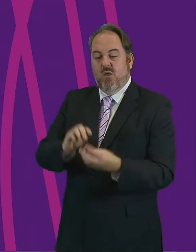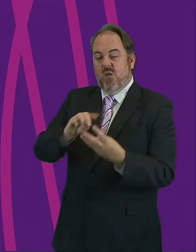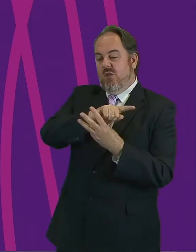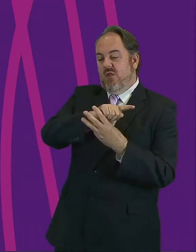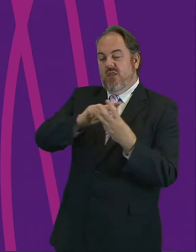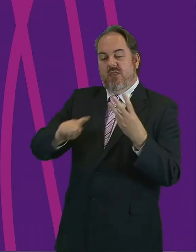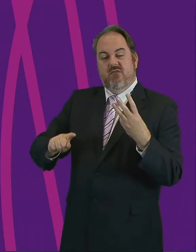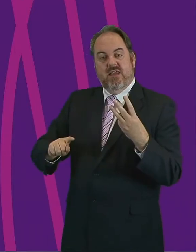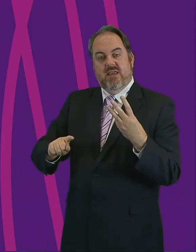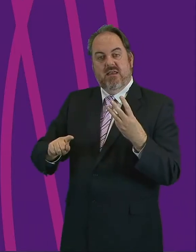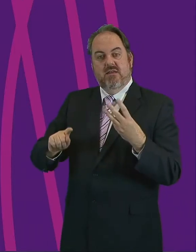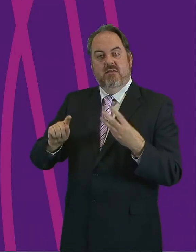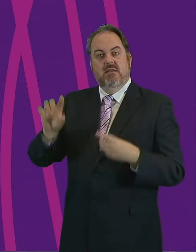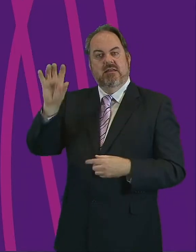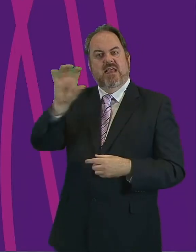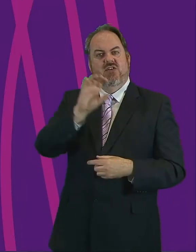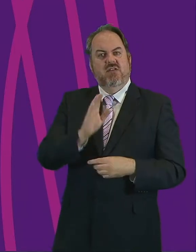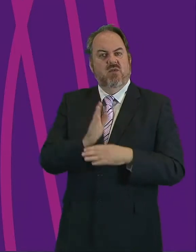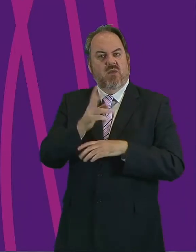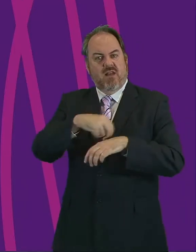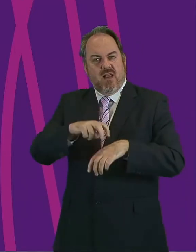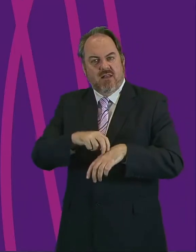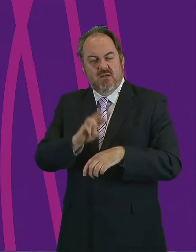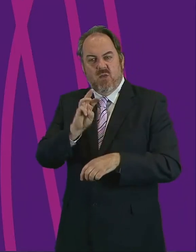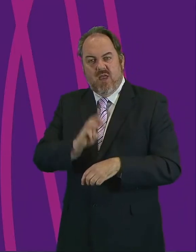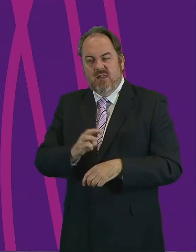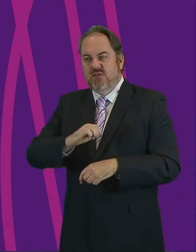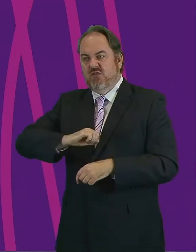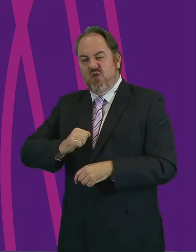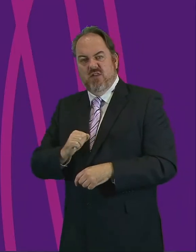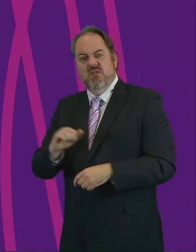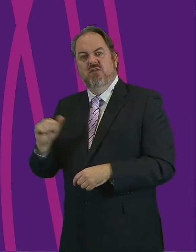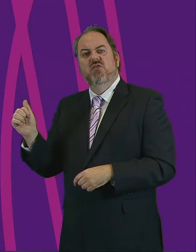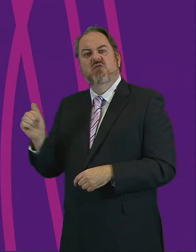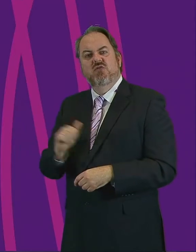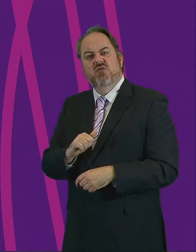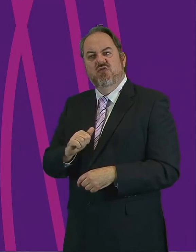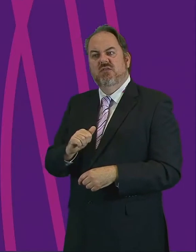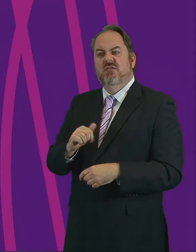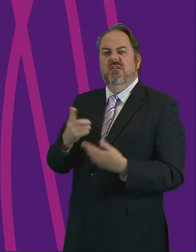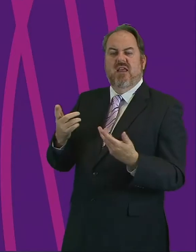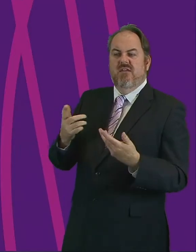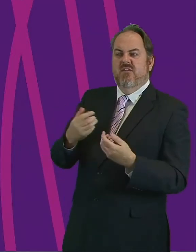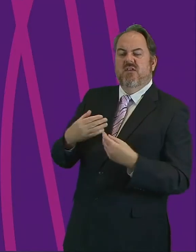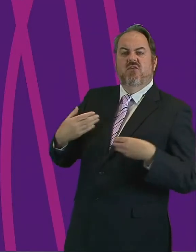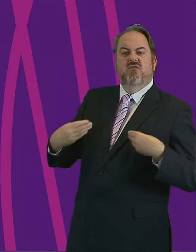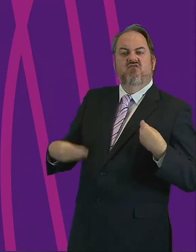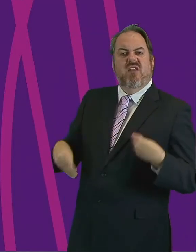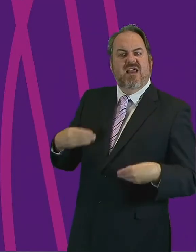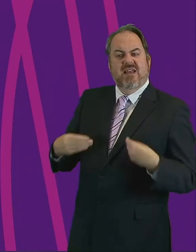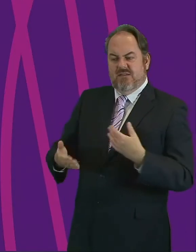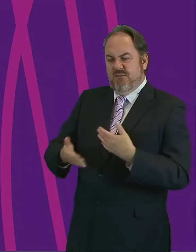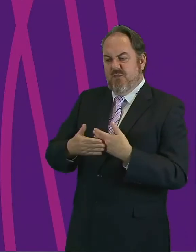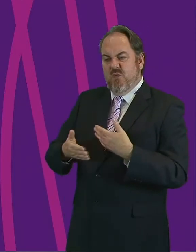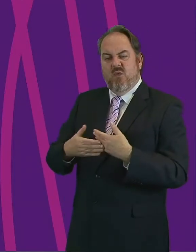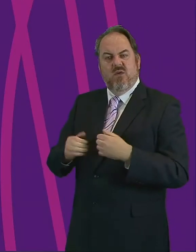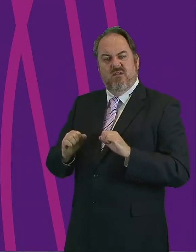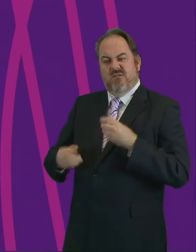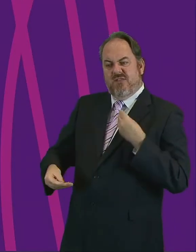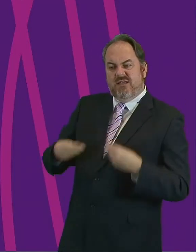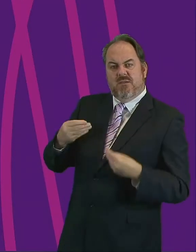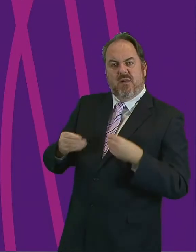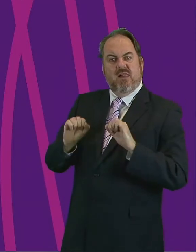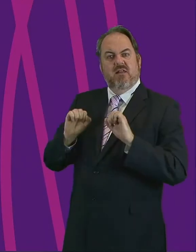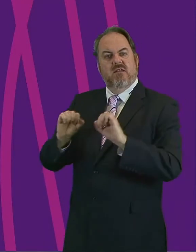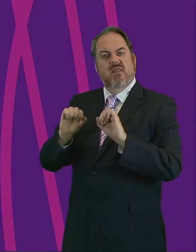very reasonably asked the Chancellor to ease current financial restrictions on devolved governments. which would enable each nation to kickstart their own